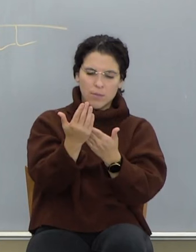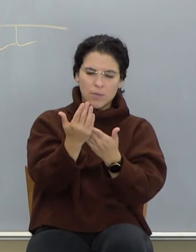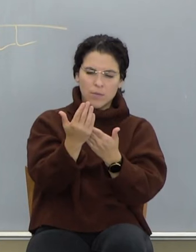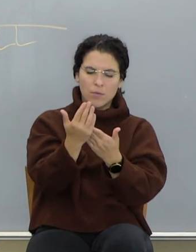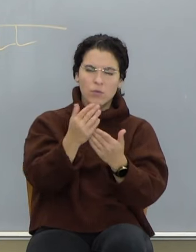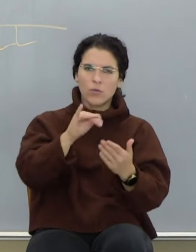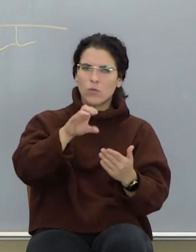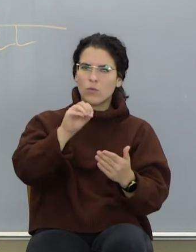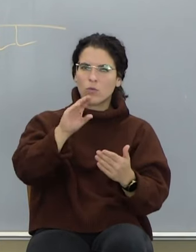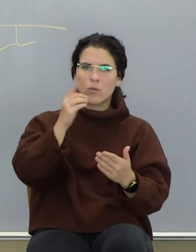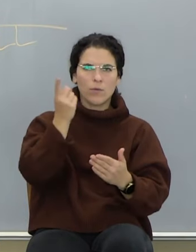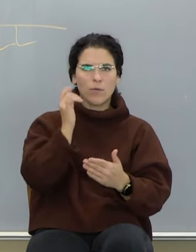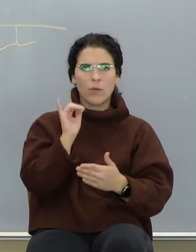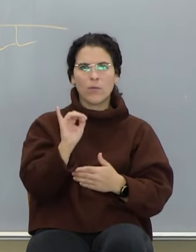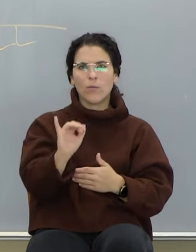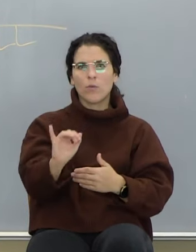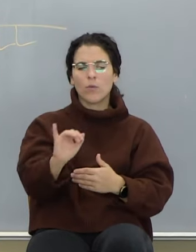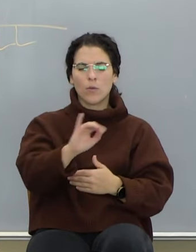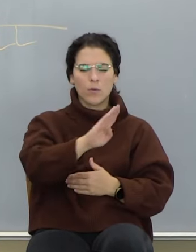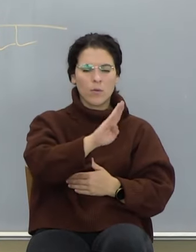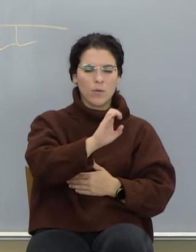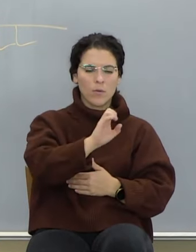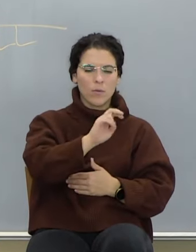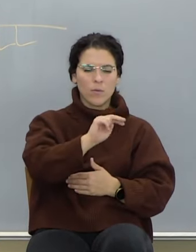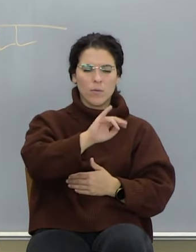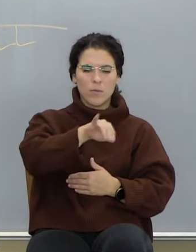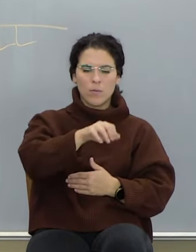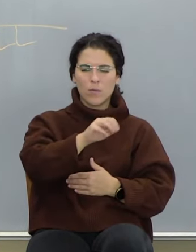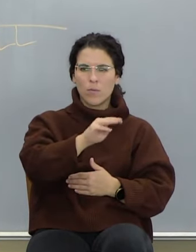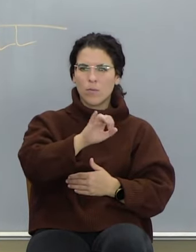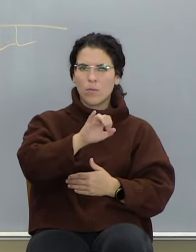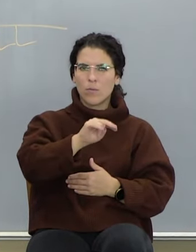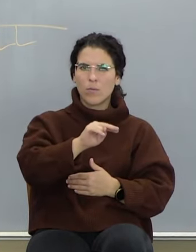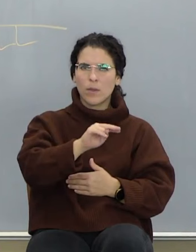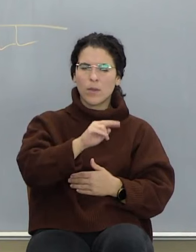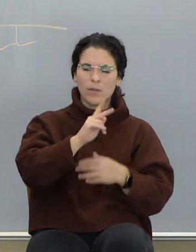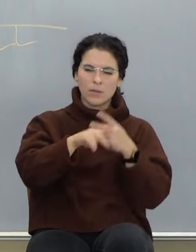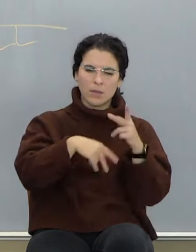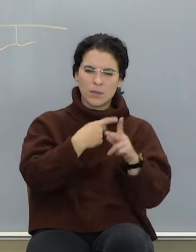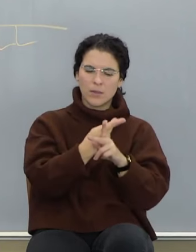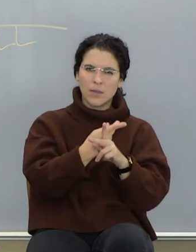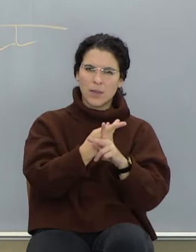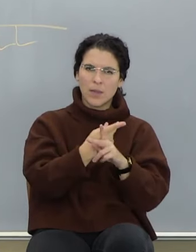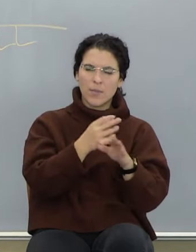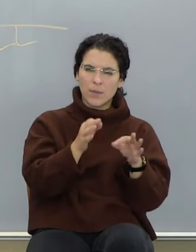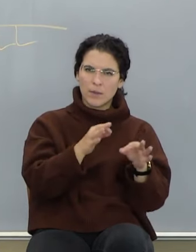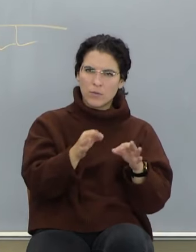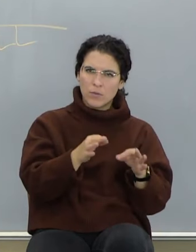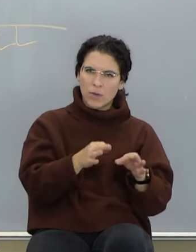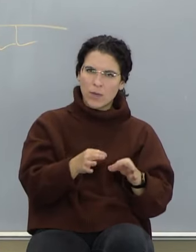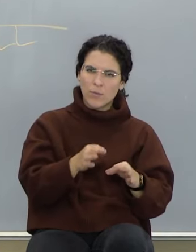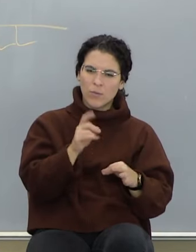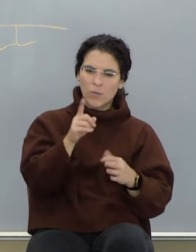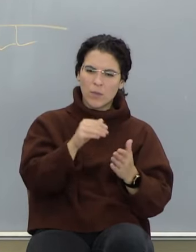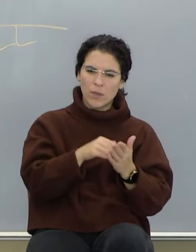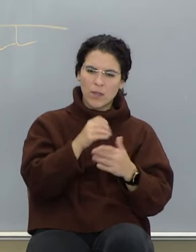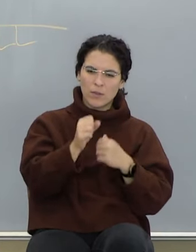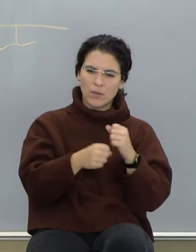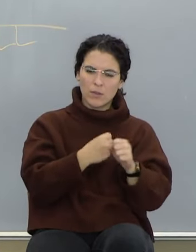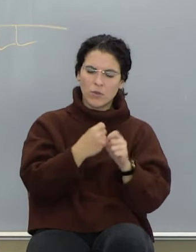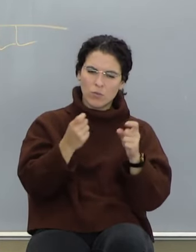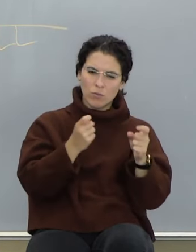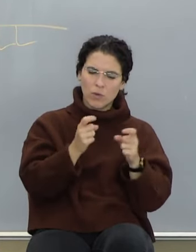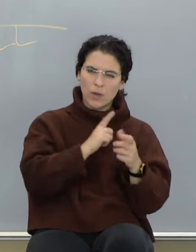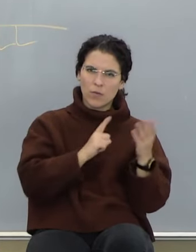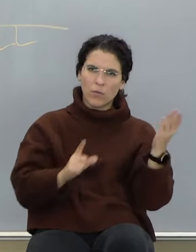joy forevermore. Benjamin is a type of and describes the millennial reign of the Lord